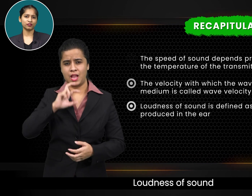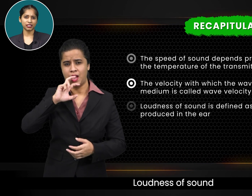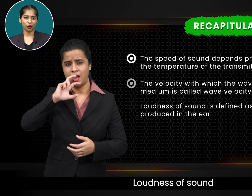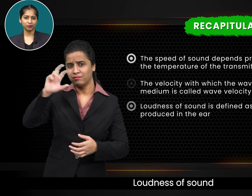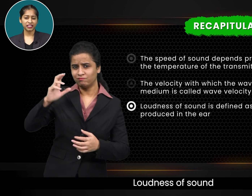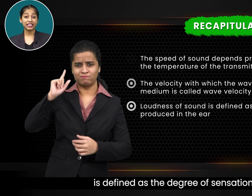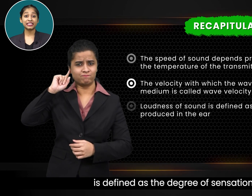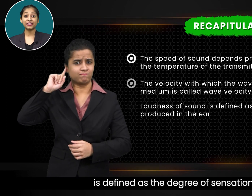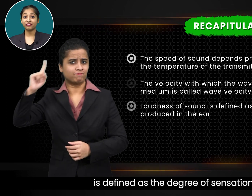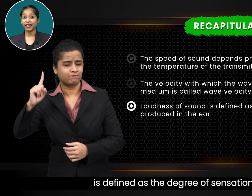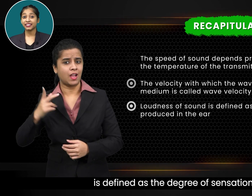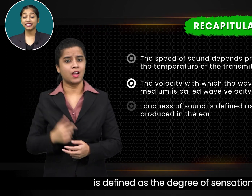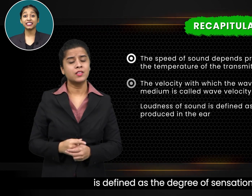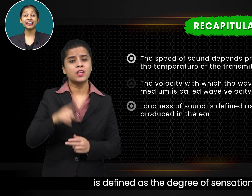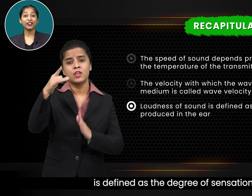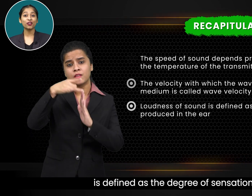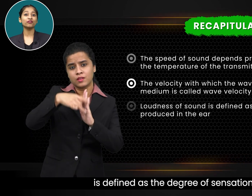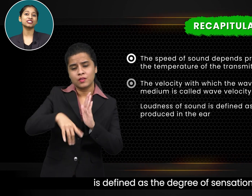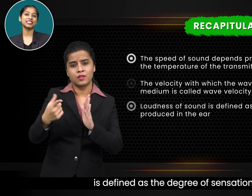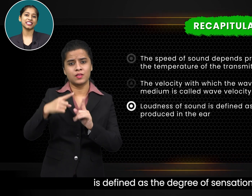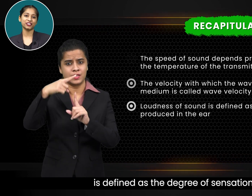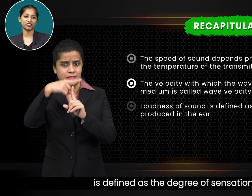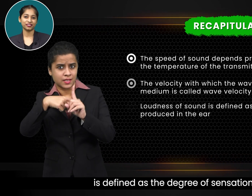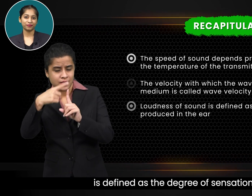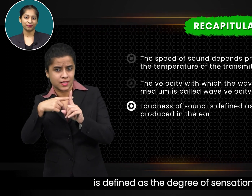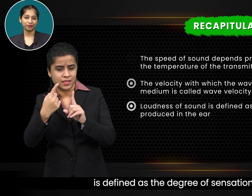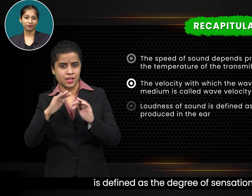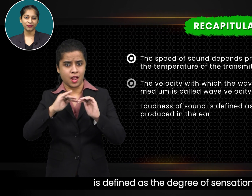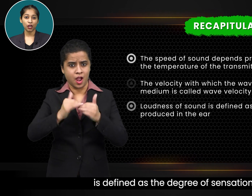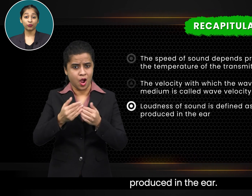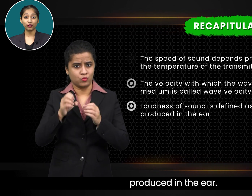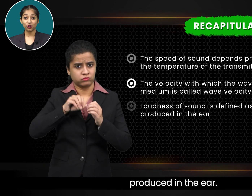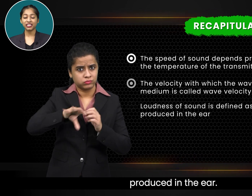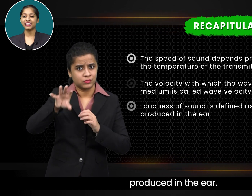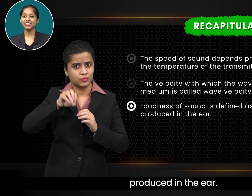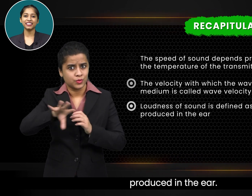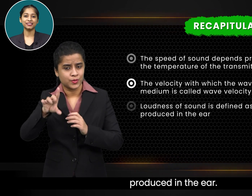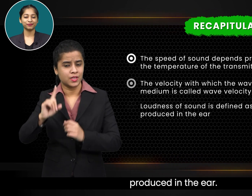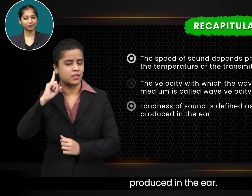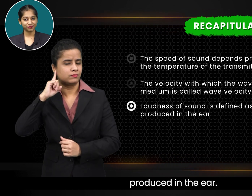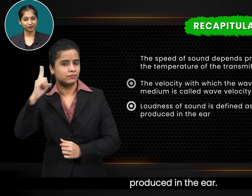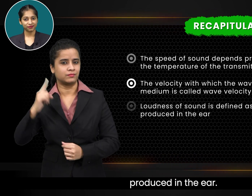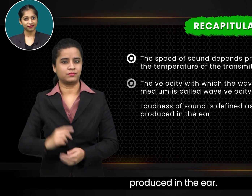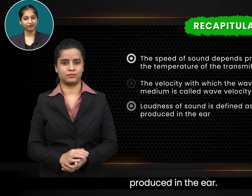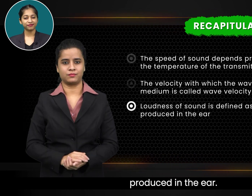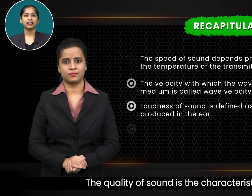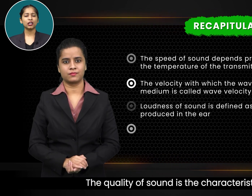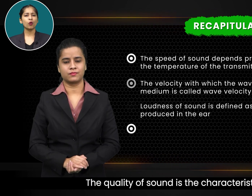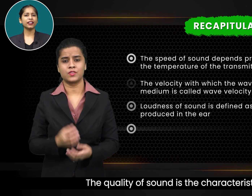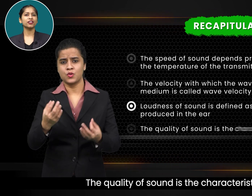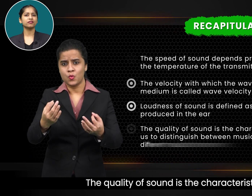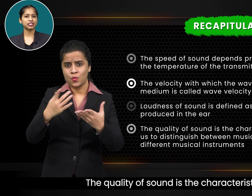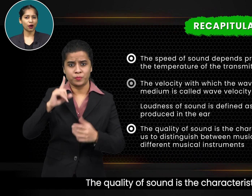Loudness of sound is defined as the degree of sensation produced in the ear.